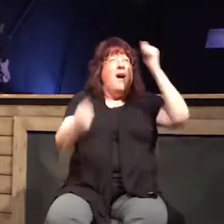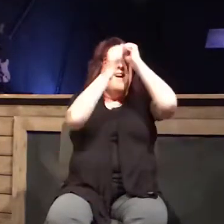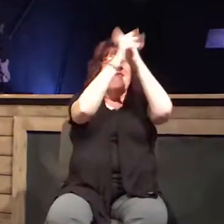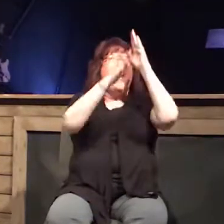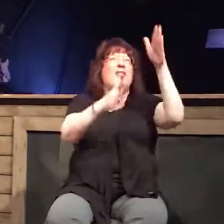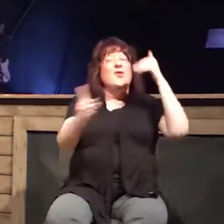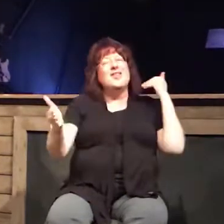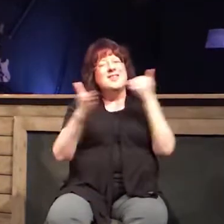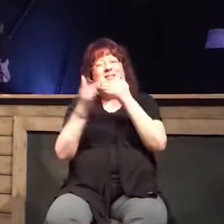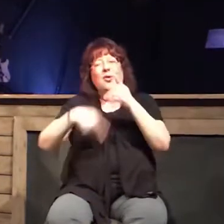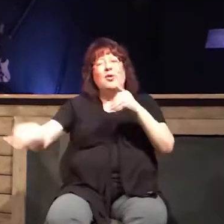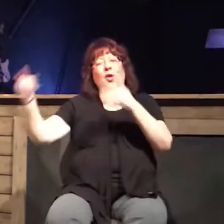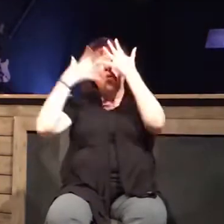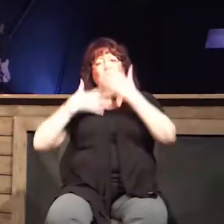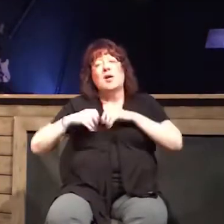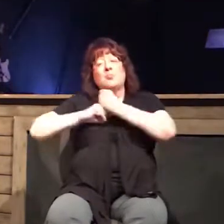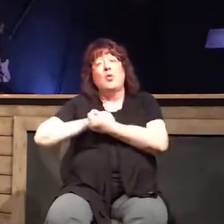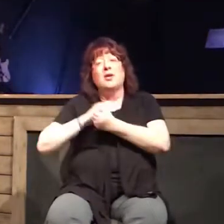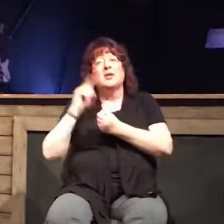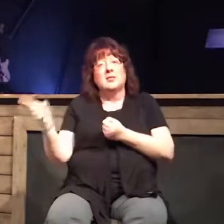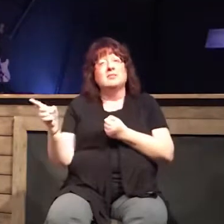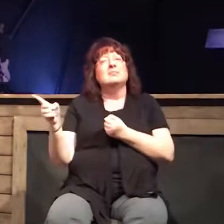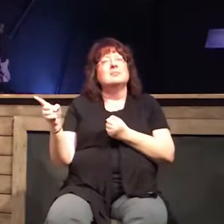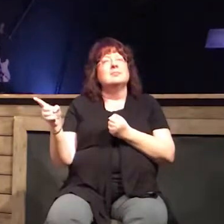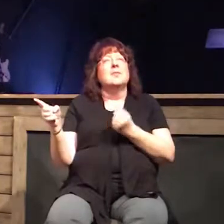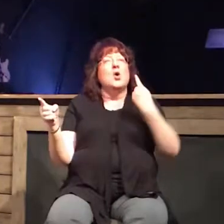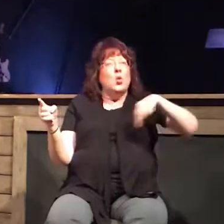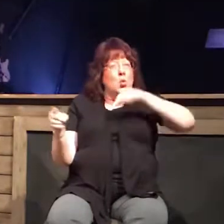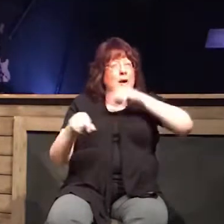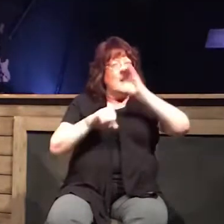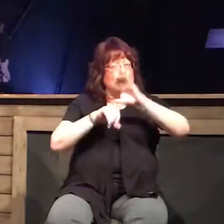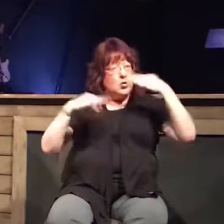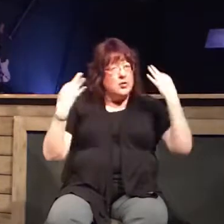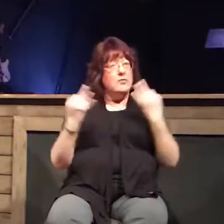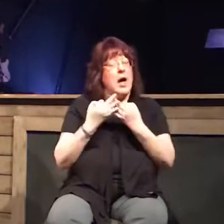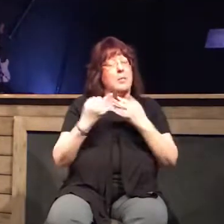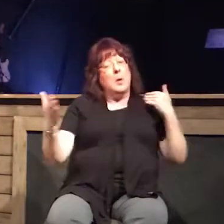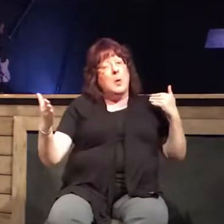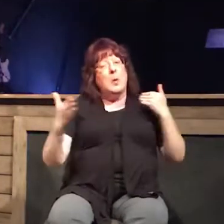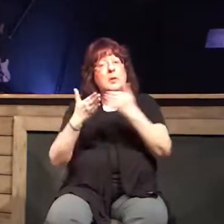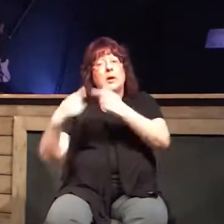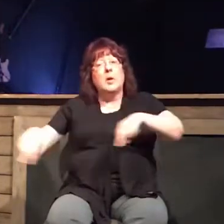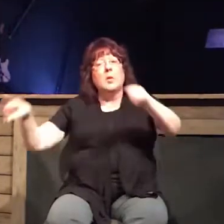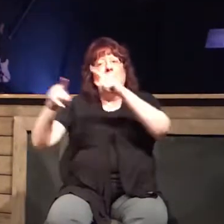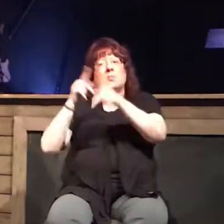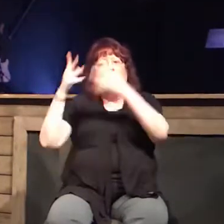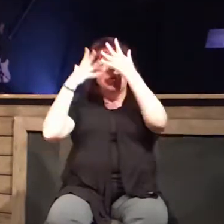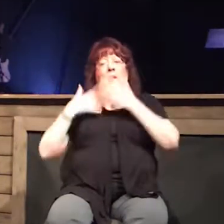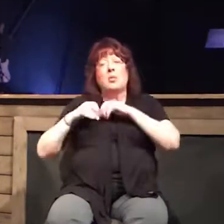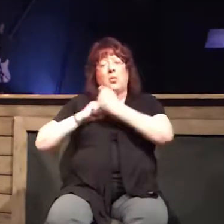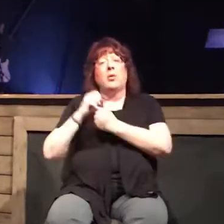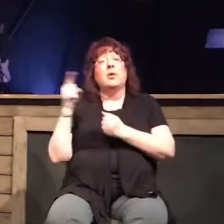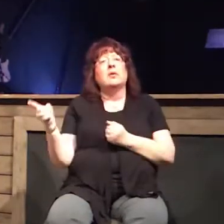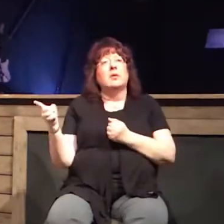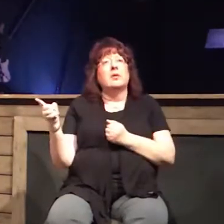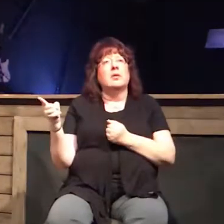Father is near the brokenhearted. Amen. And that's why we as a church of family get near the